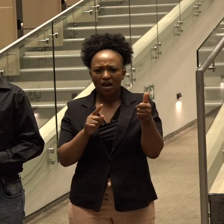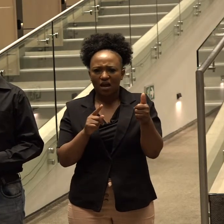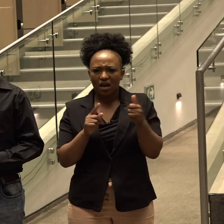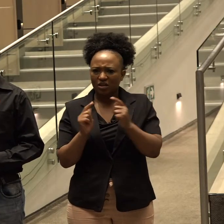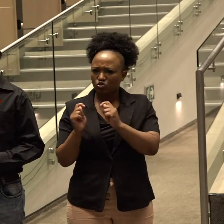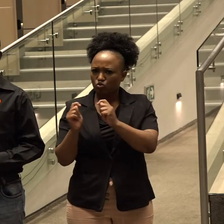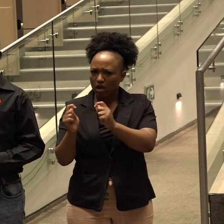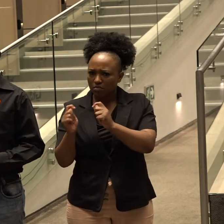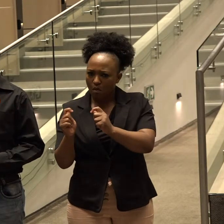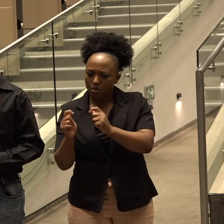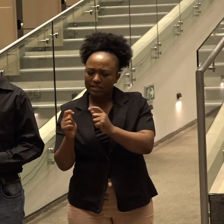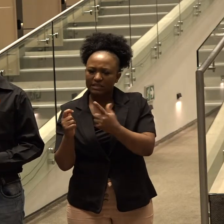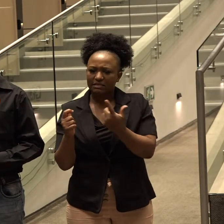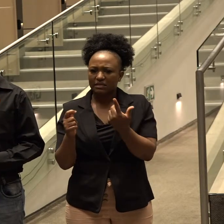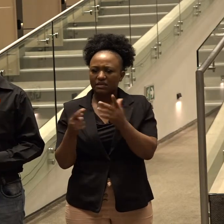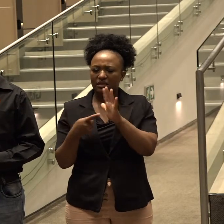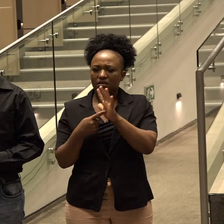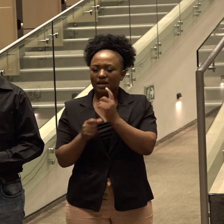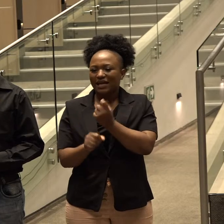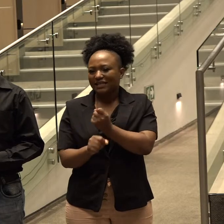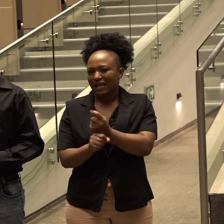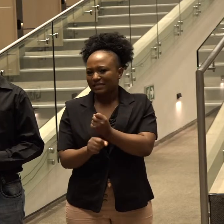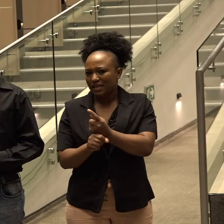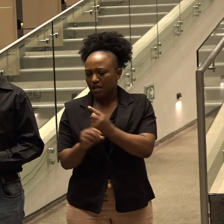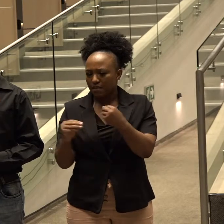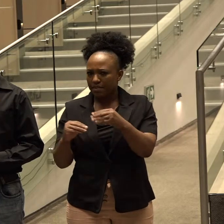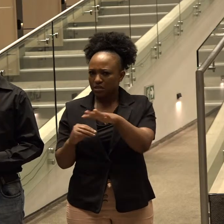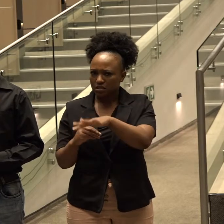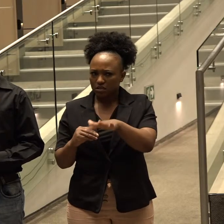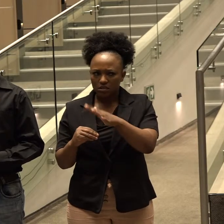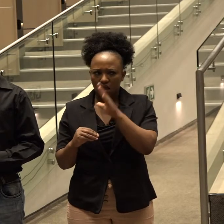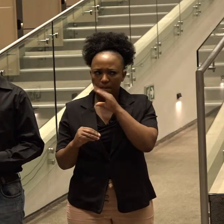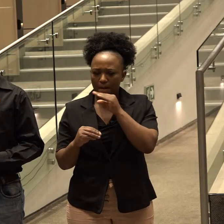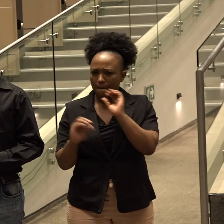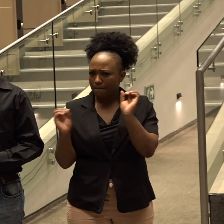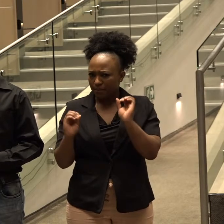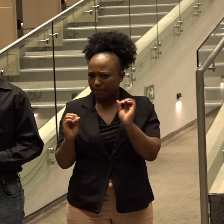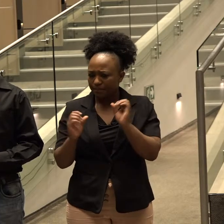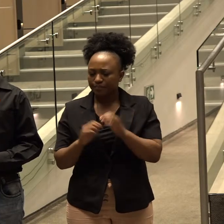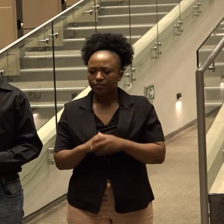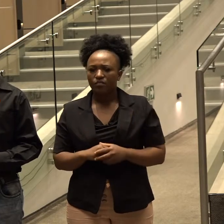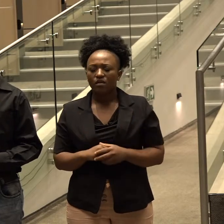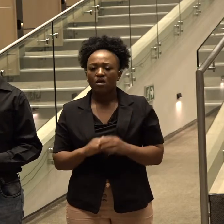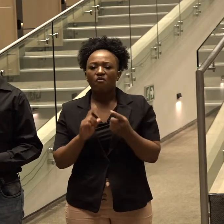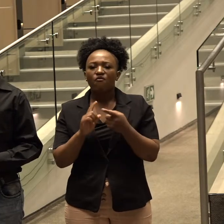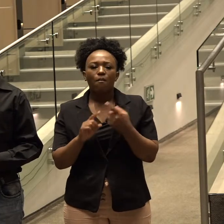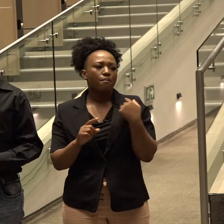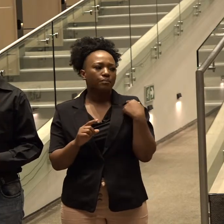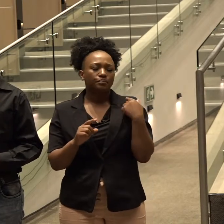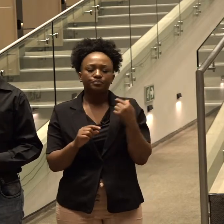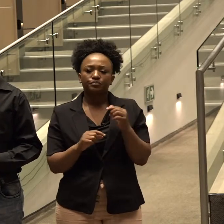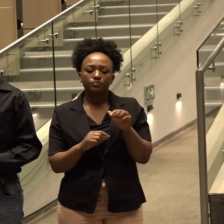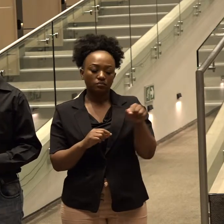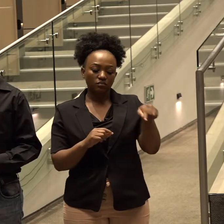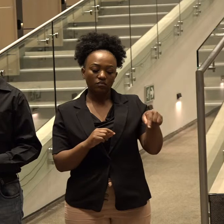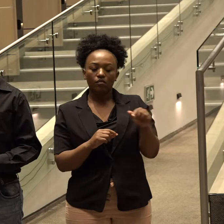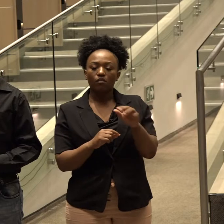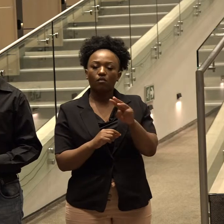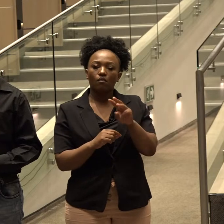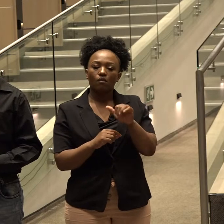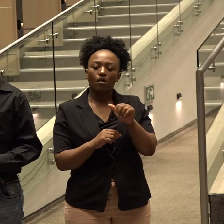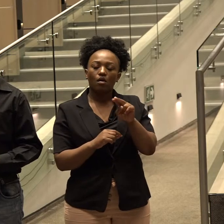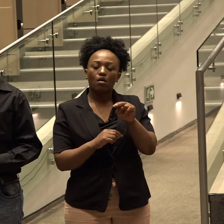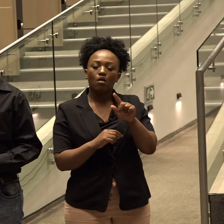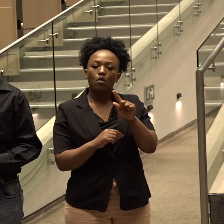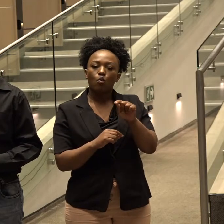basically the the tax industry because from winterfells for me to get a